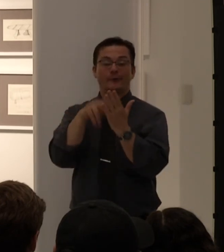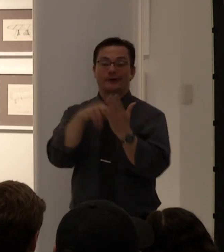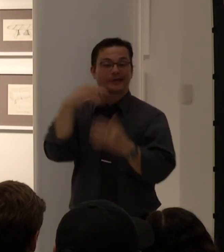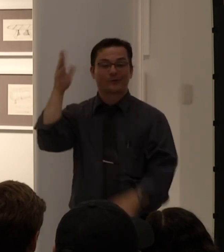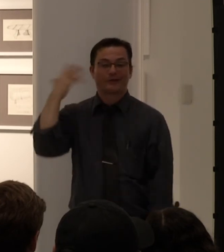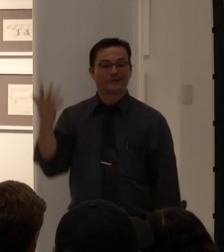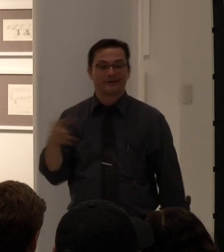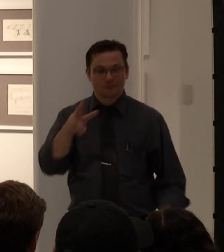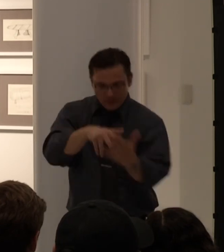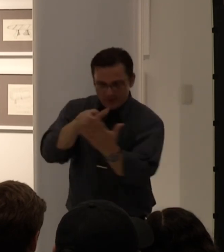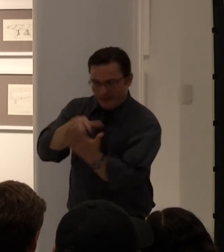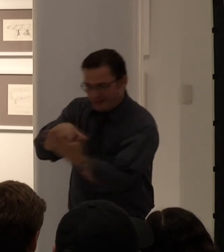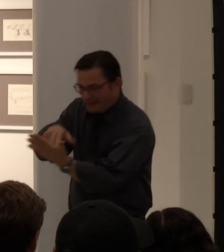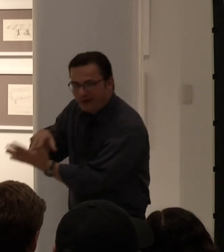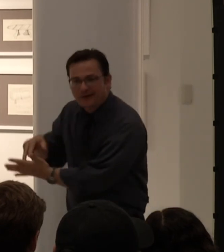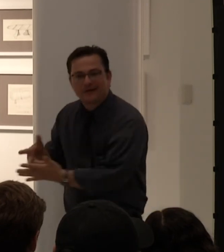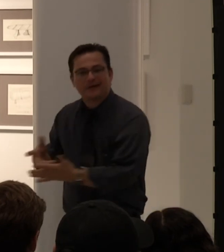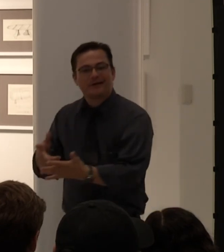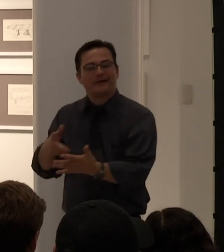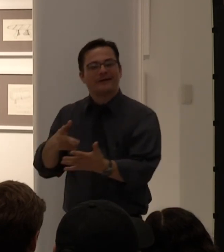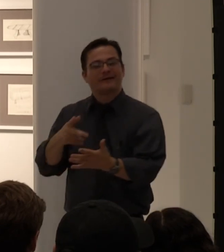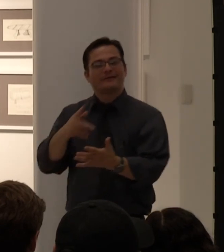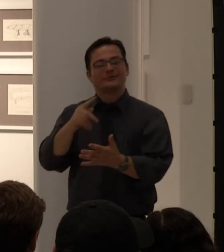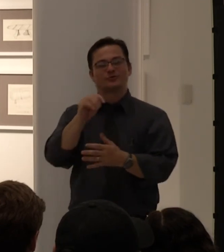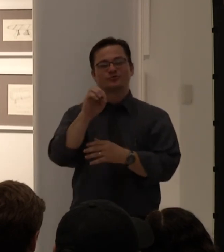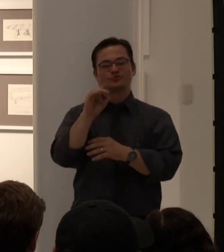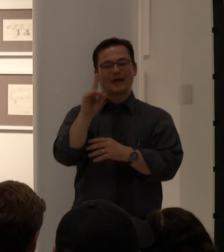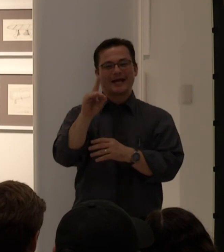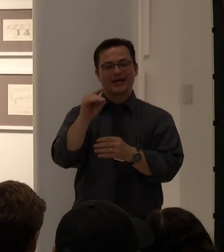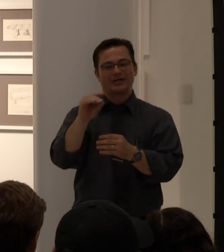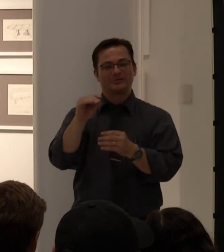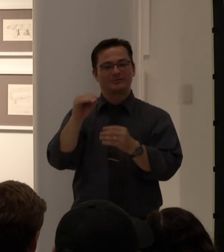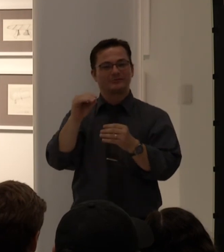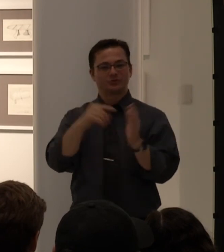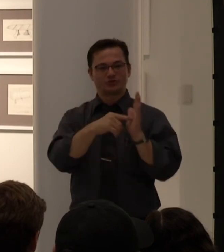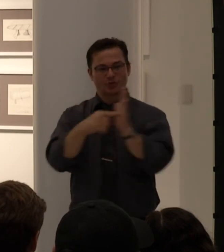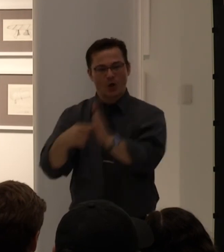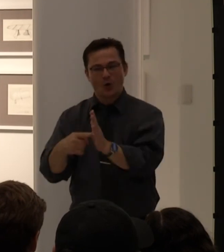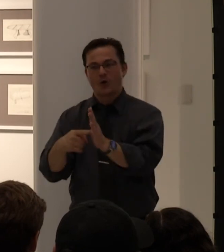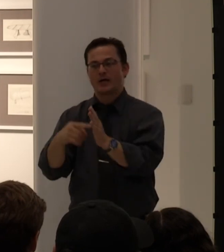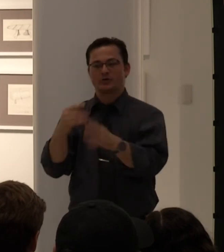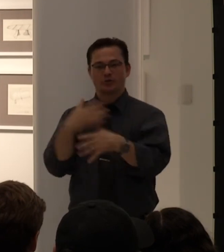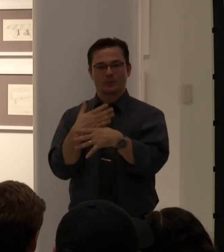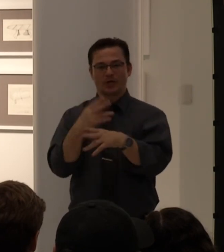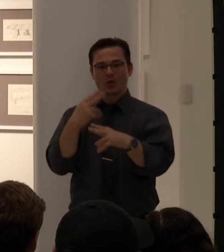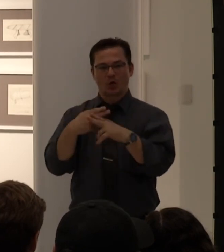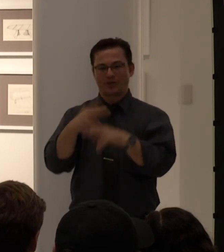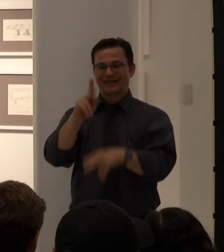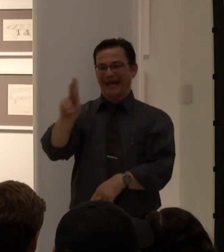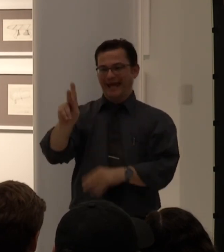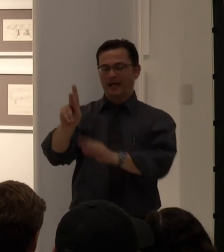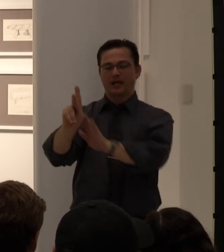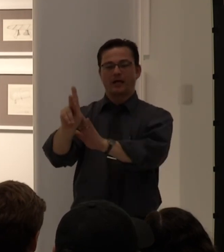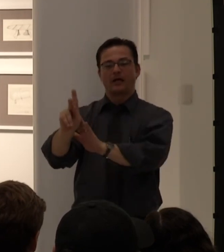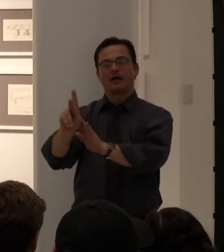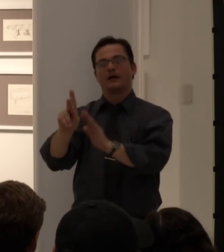crazy. There's a trade show that just finished, I didn't go to it, in Germany called K. K